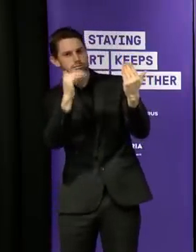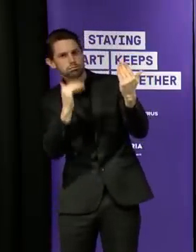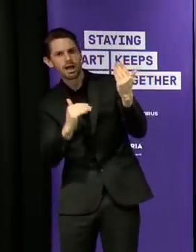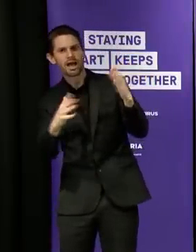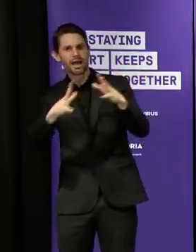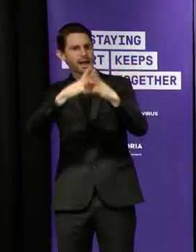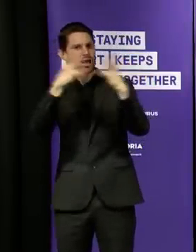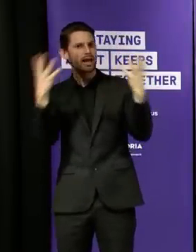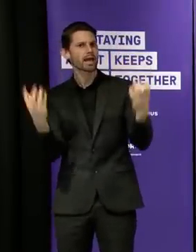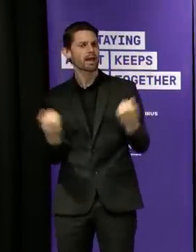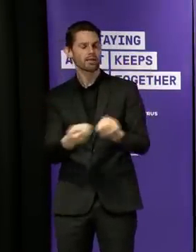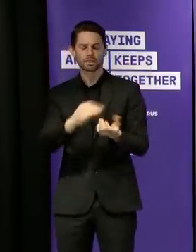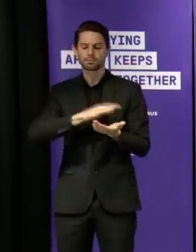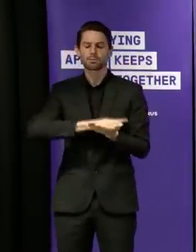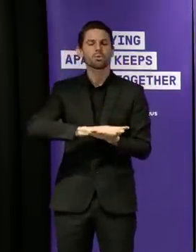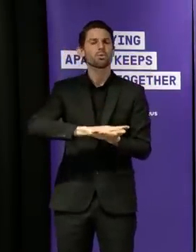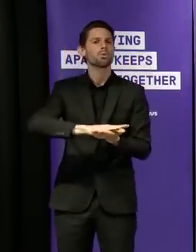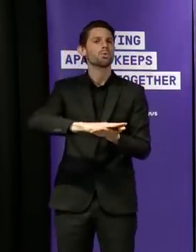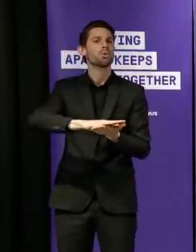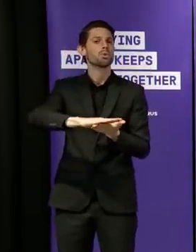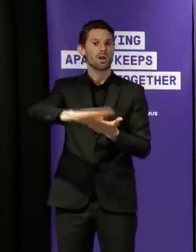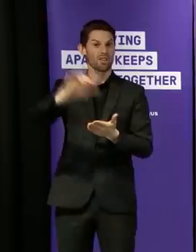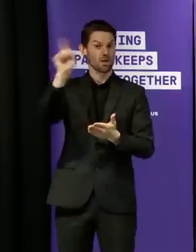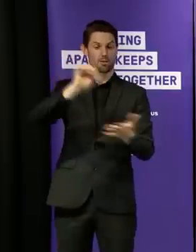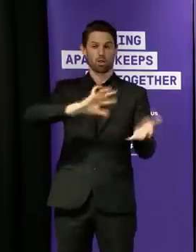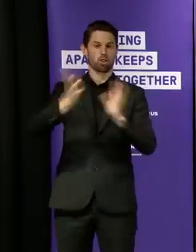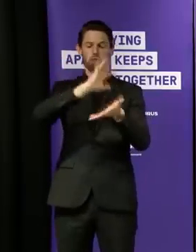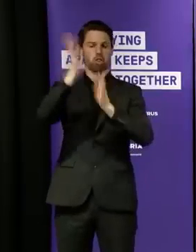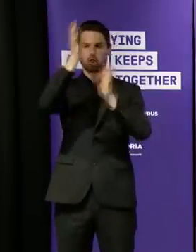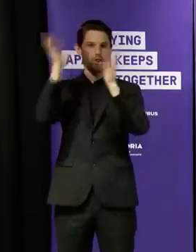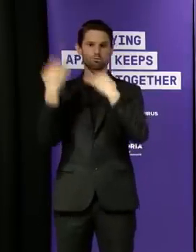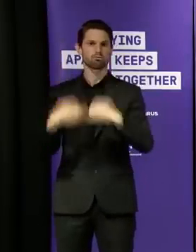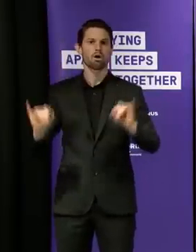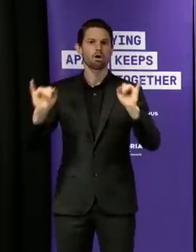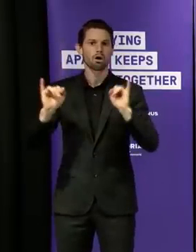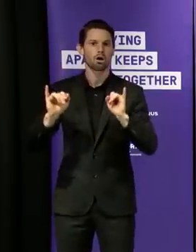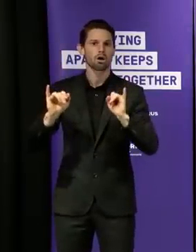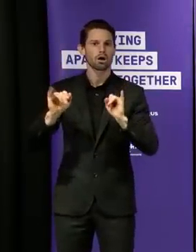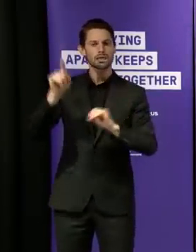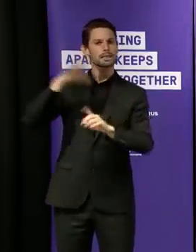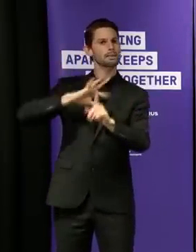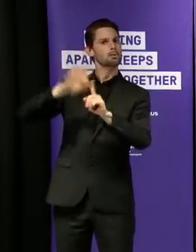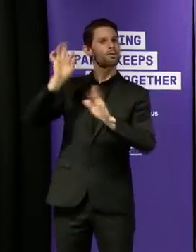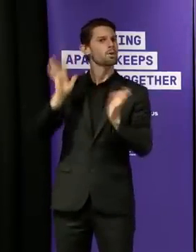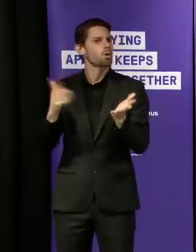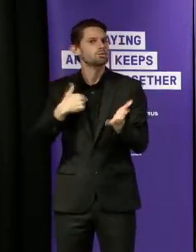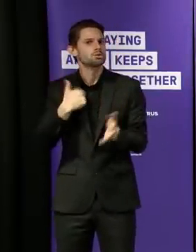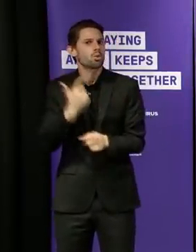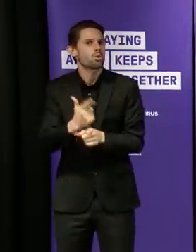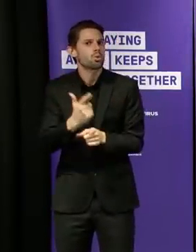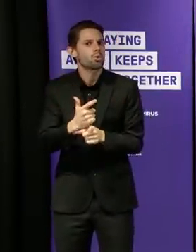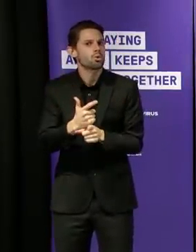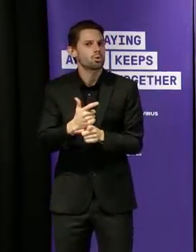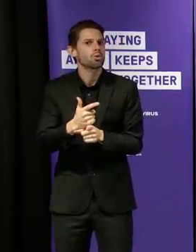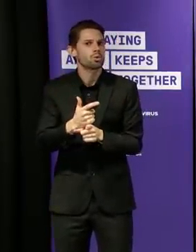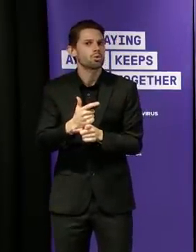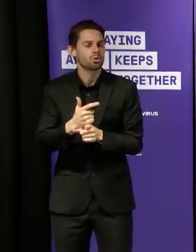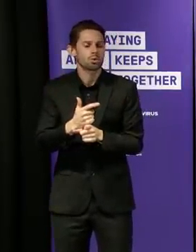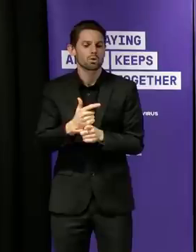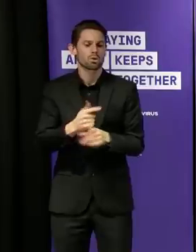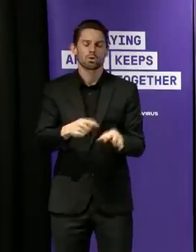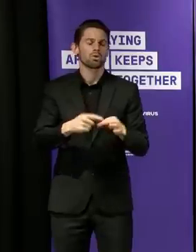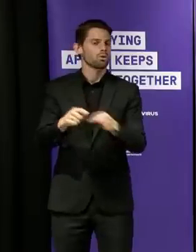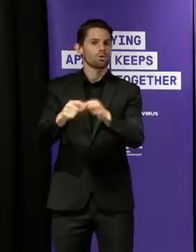accordance with the question that was asked of us and the answer that we gave. And I think we'll get there. Just to